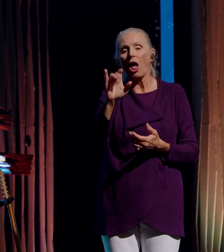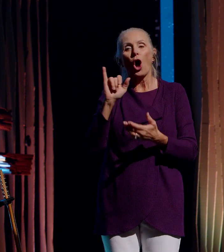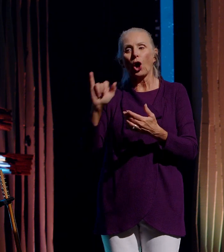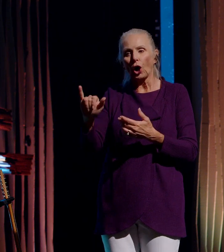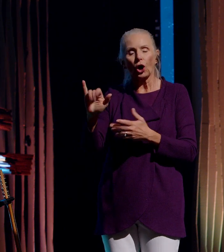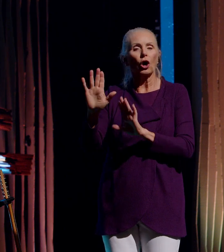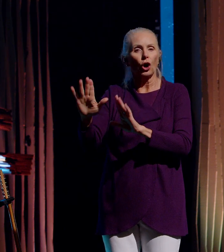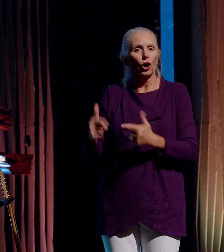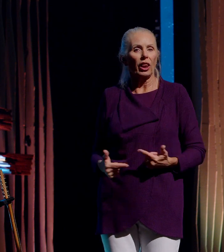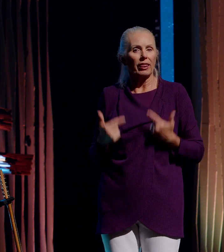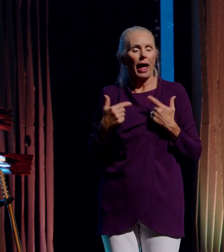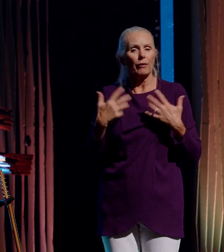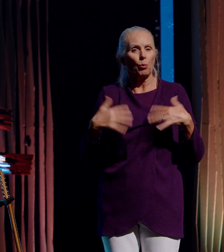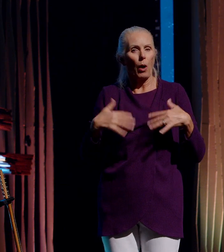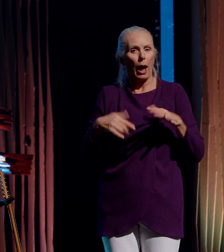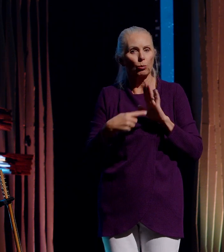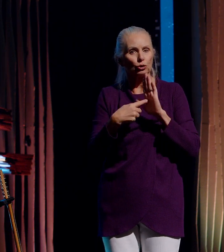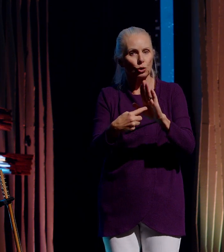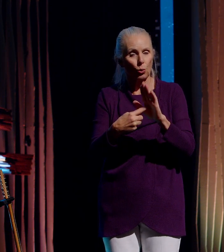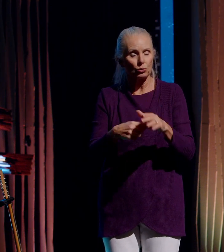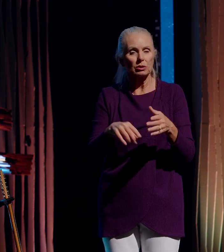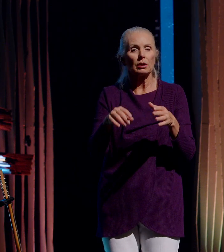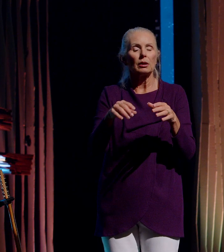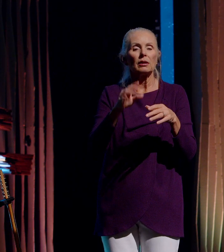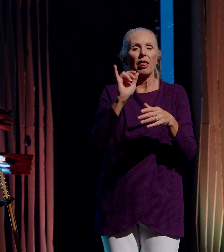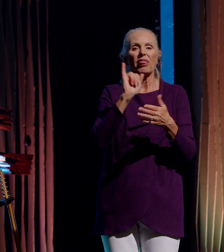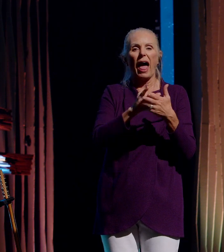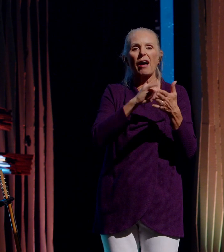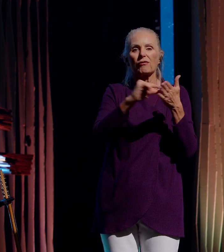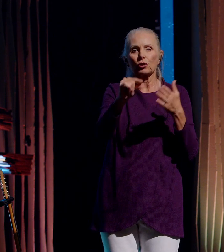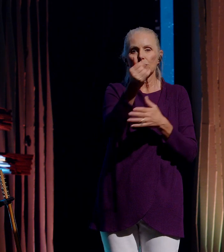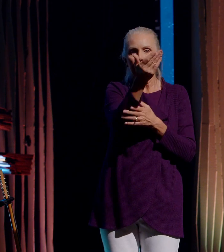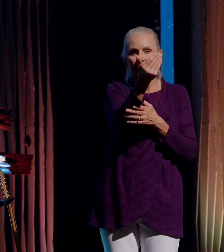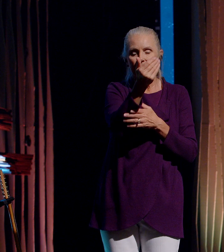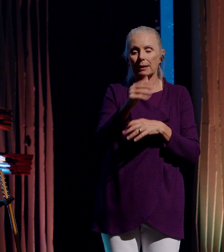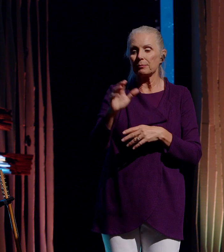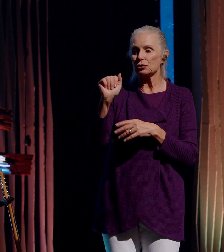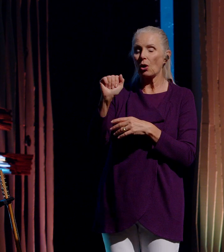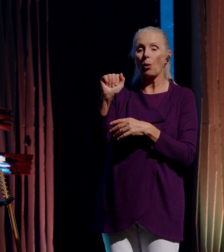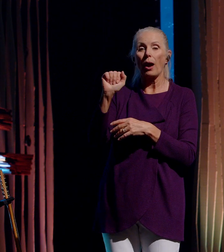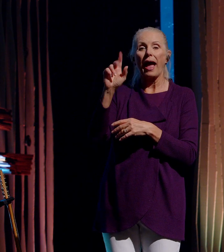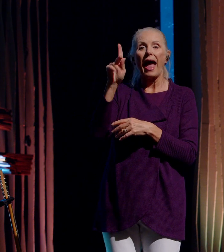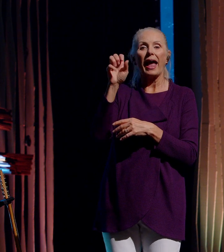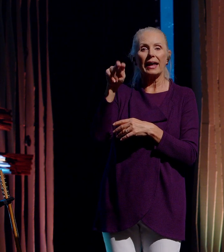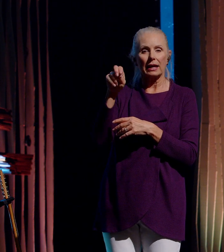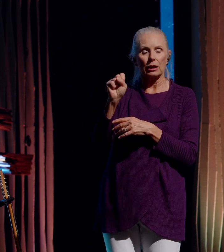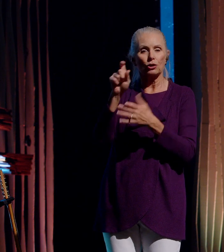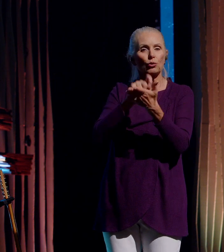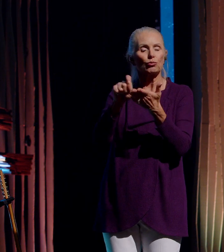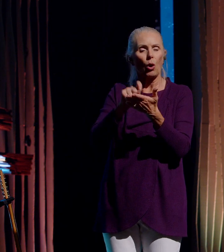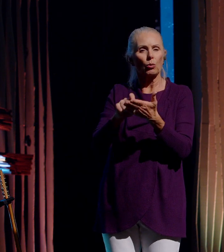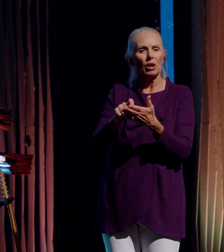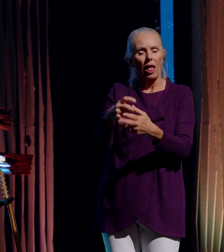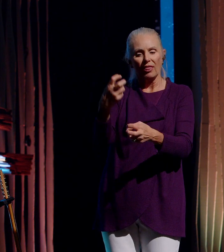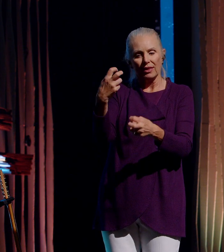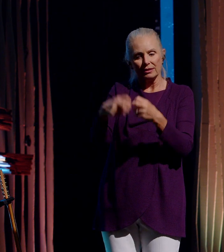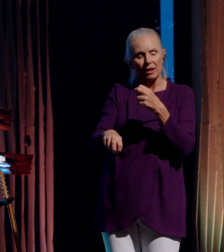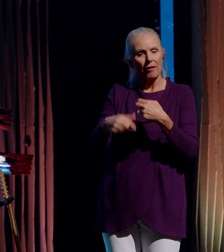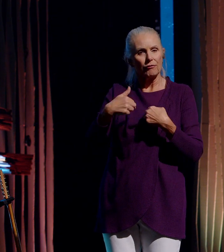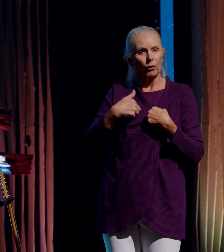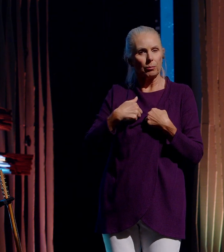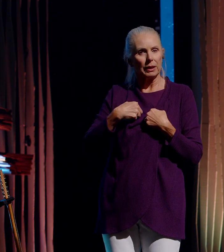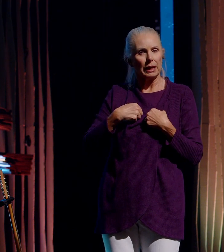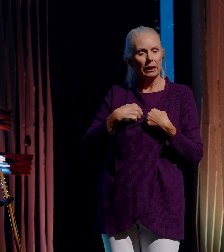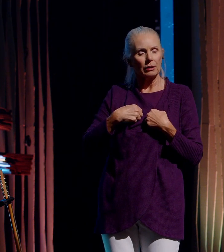amazing things that her life and how her life shows, verse 15. Achan wrote, it is hard for me to imagine that the death of any saint was